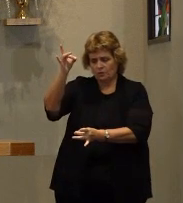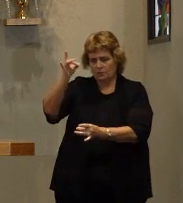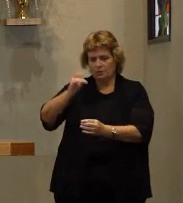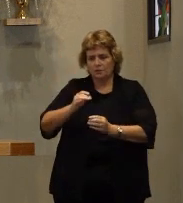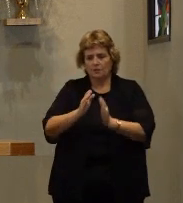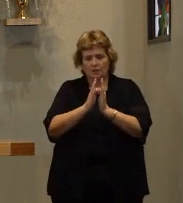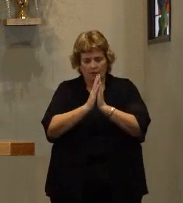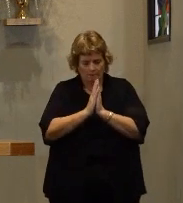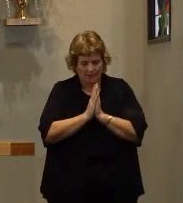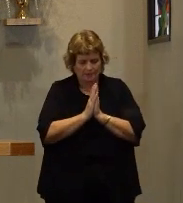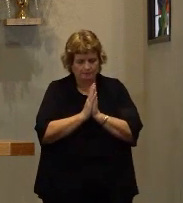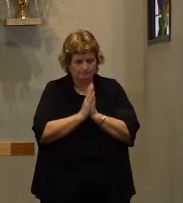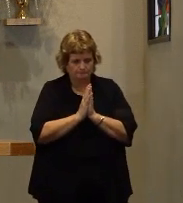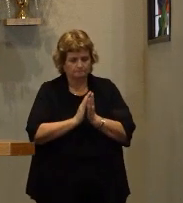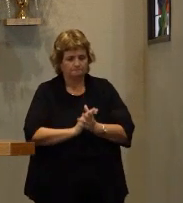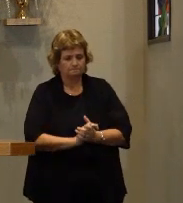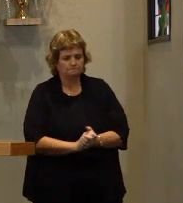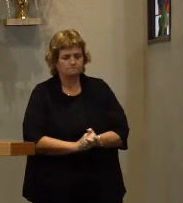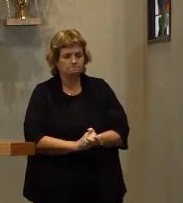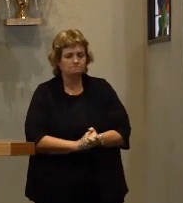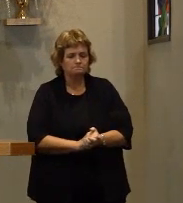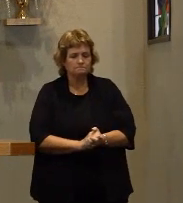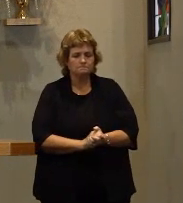Spirit. Amen.